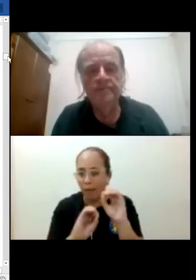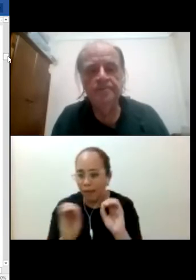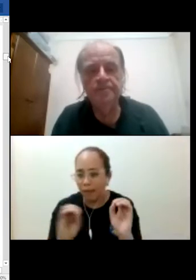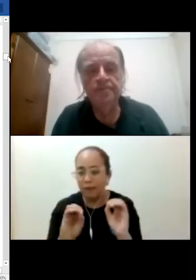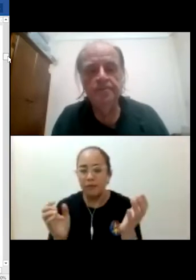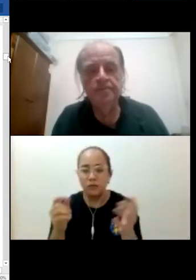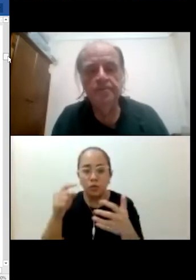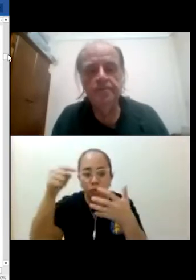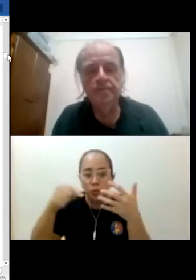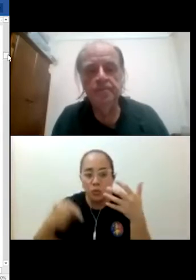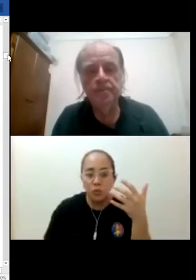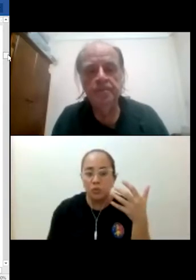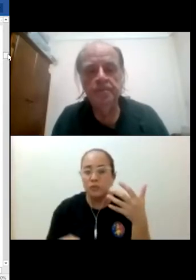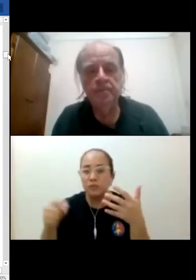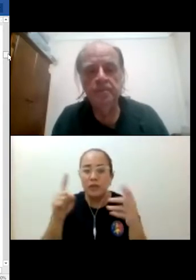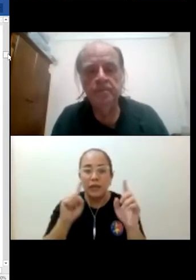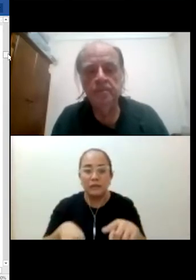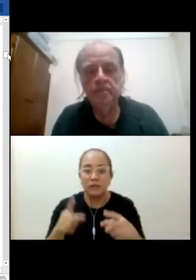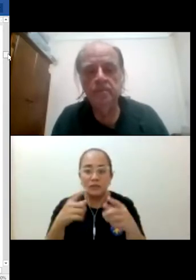Which one?